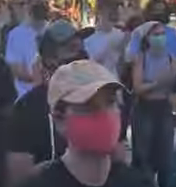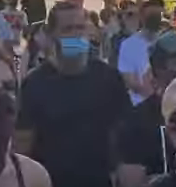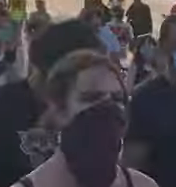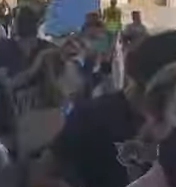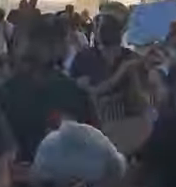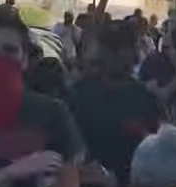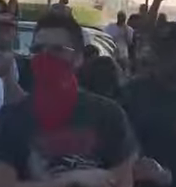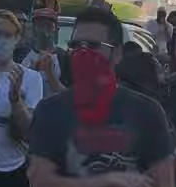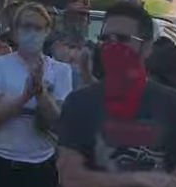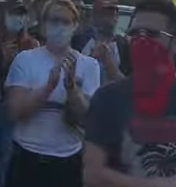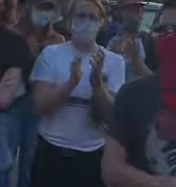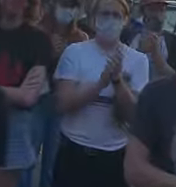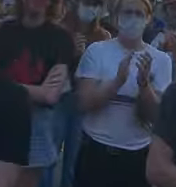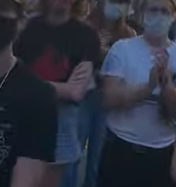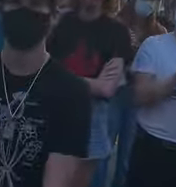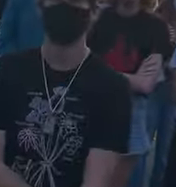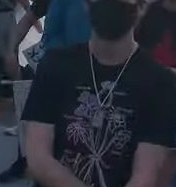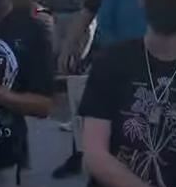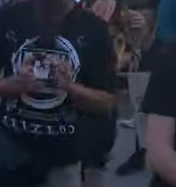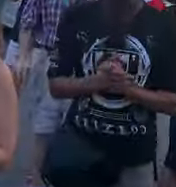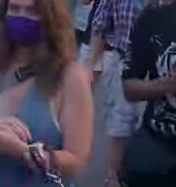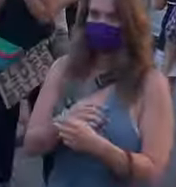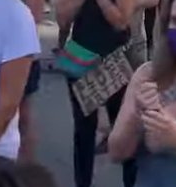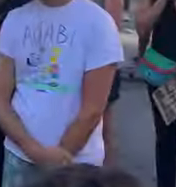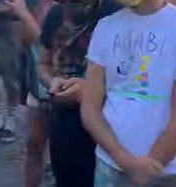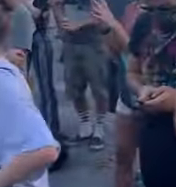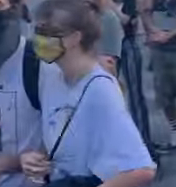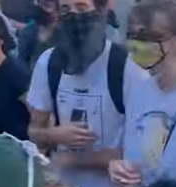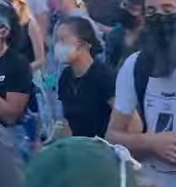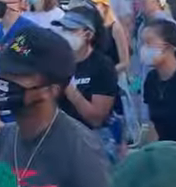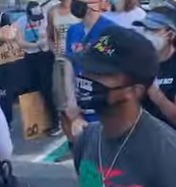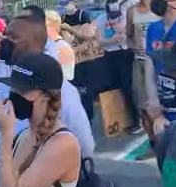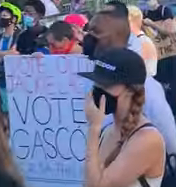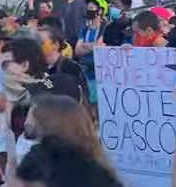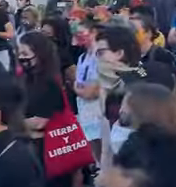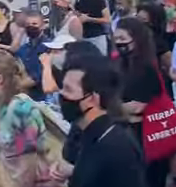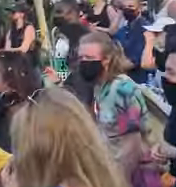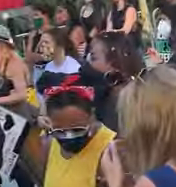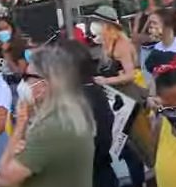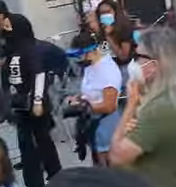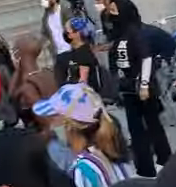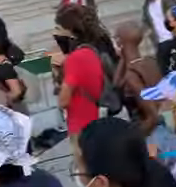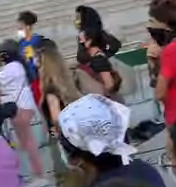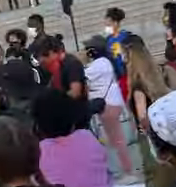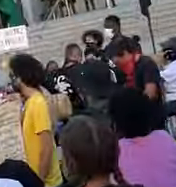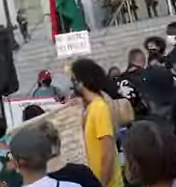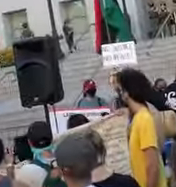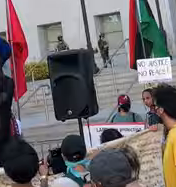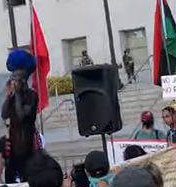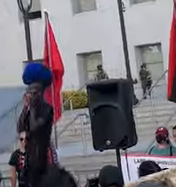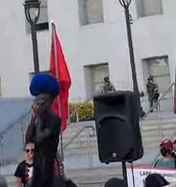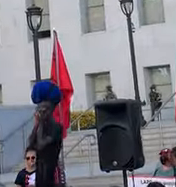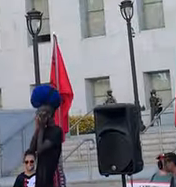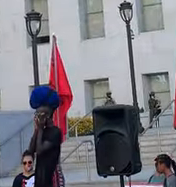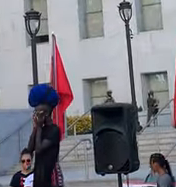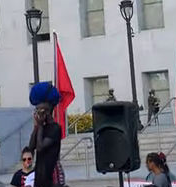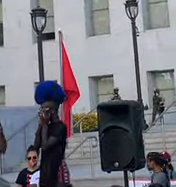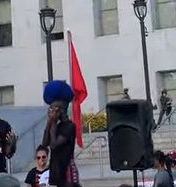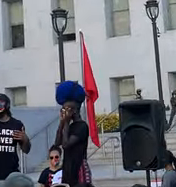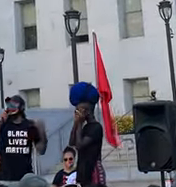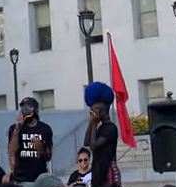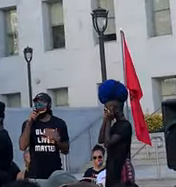Black Lives Matter. We're going to take another creative offering from our sister now. Please give it up for the beautiful